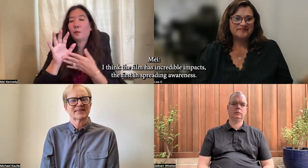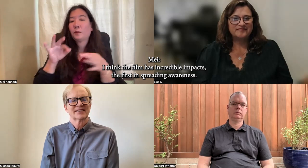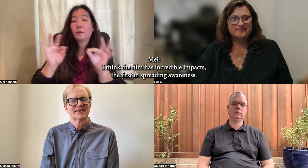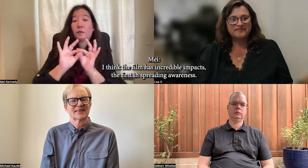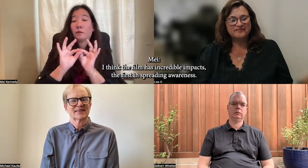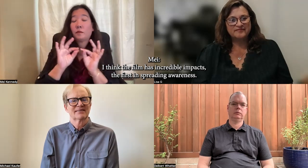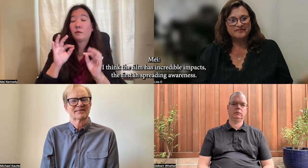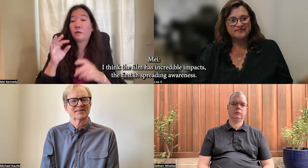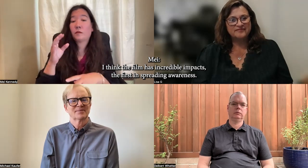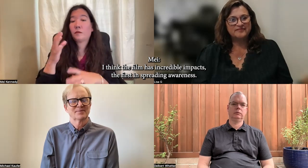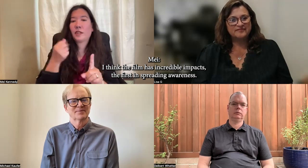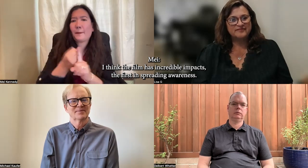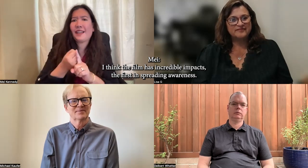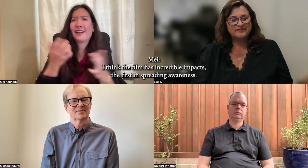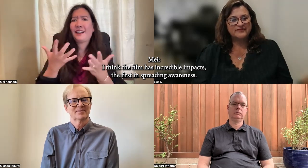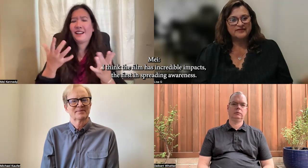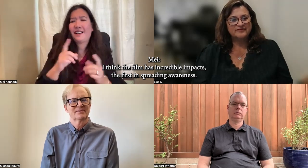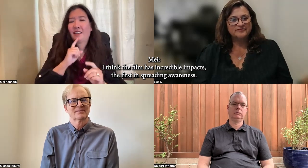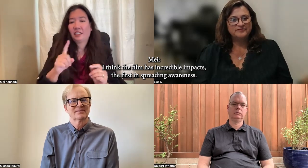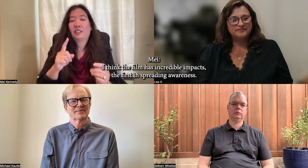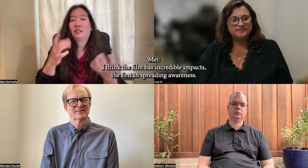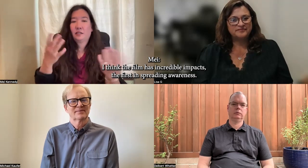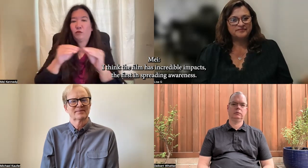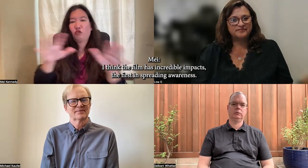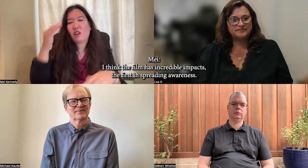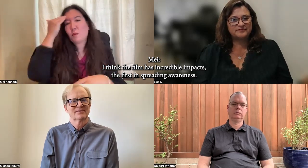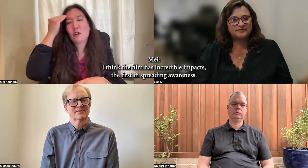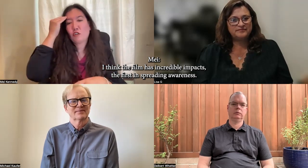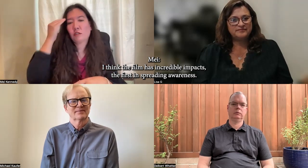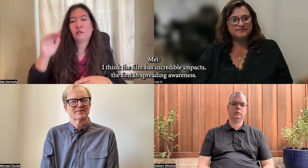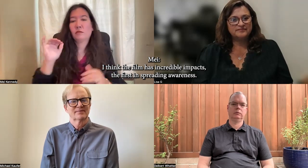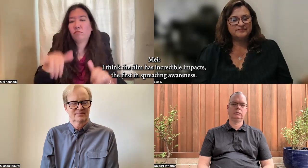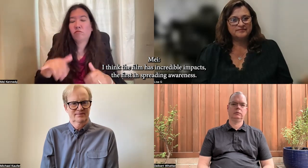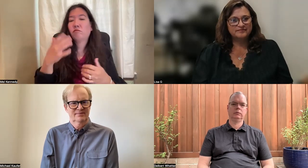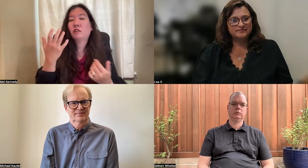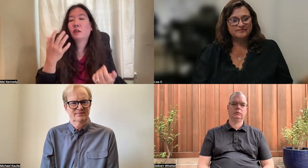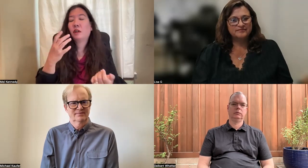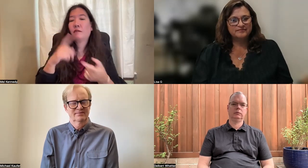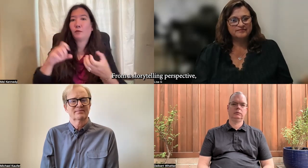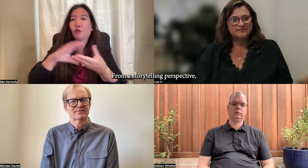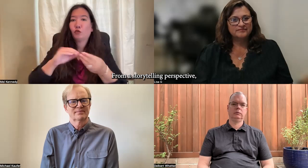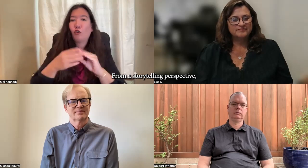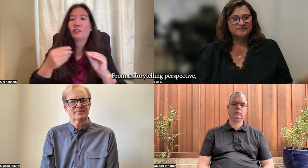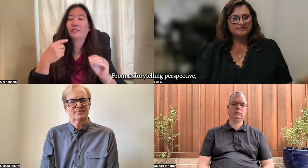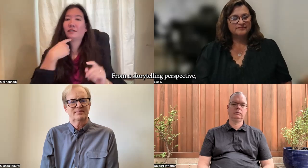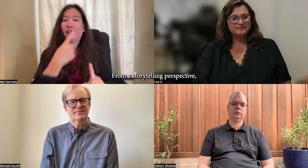I think the film has incredible impacts. The first in spreading awareness. From a